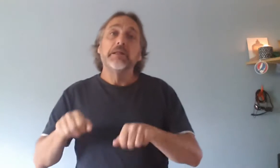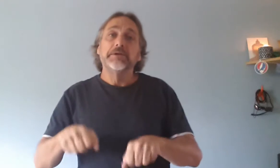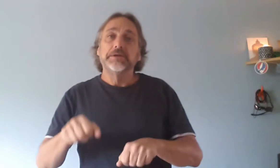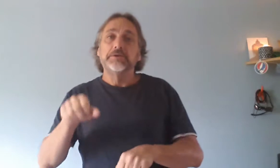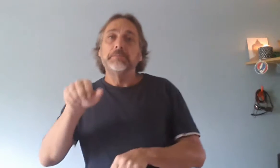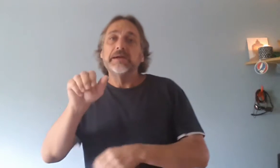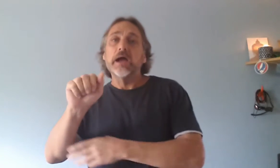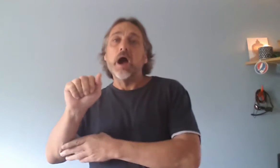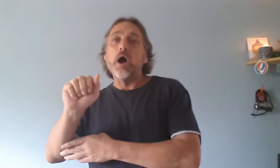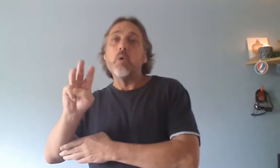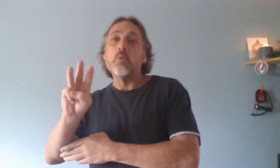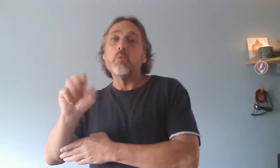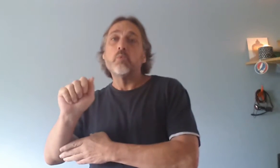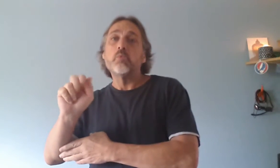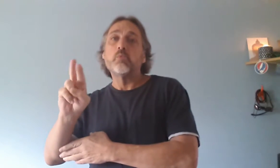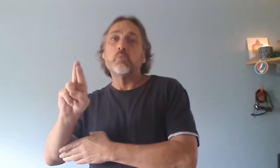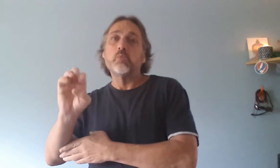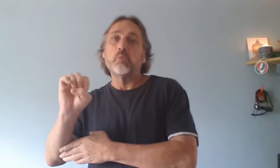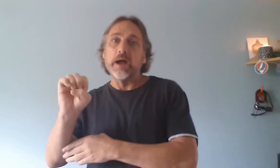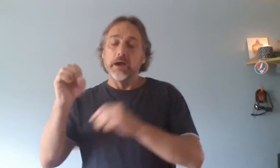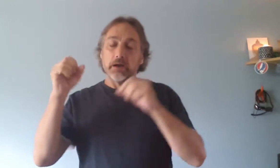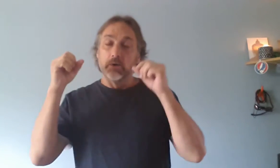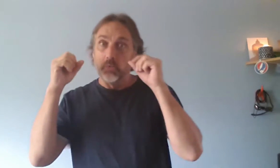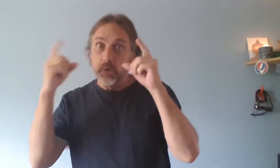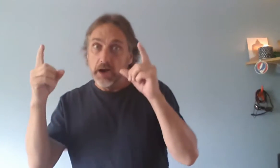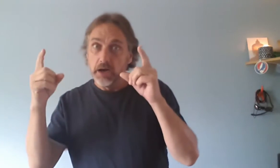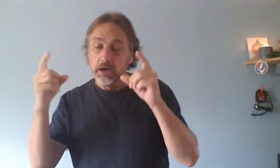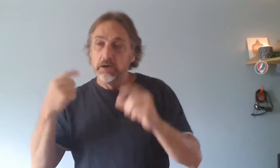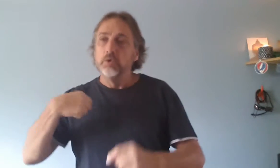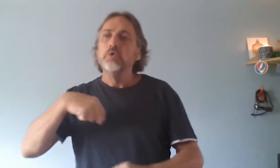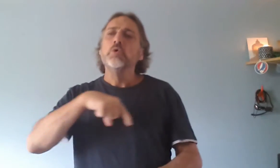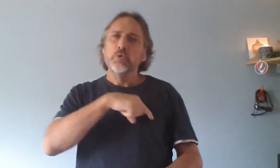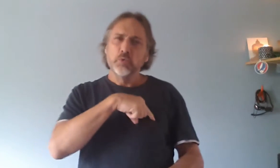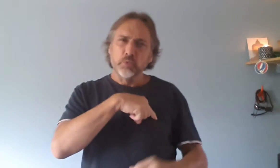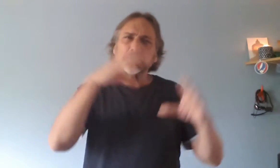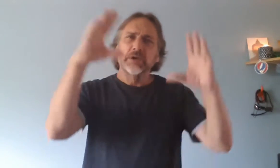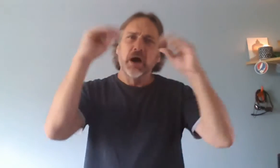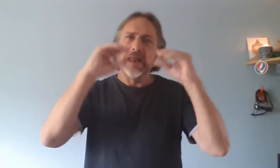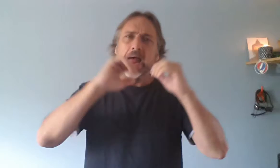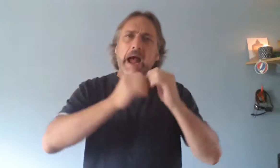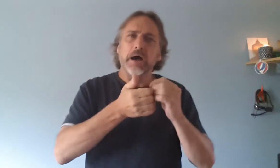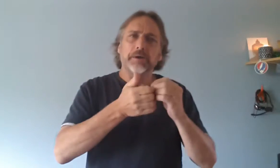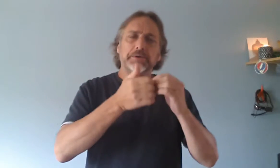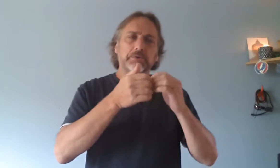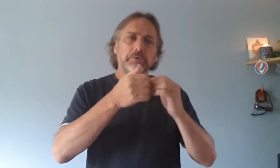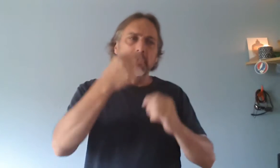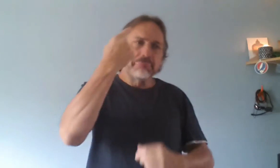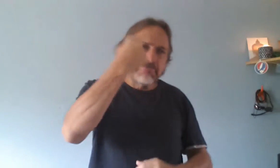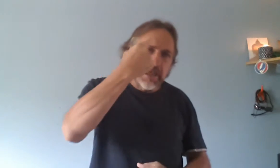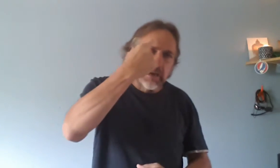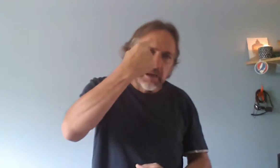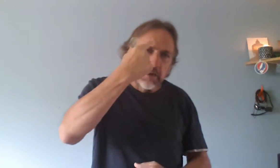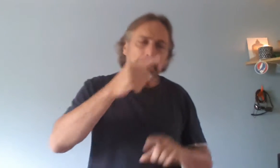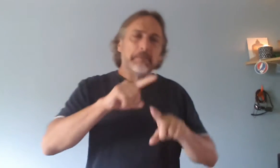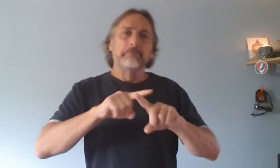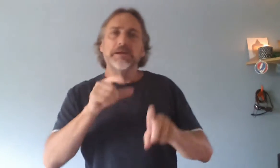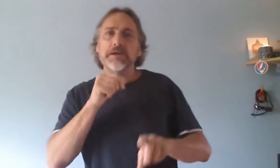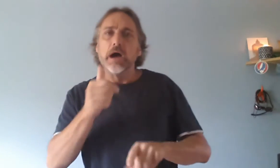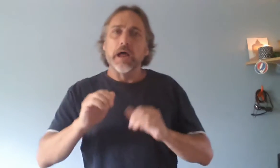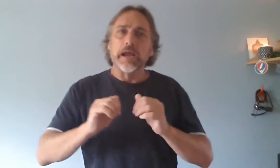and attention, huge amount of training in thought. So a lot of the time when we get into bed at the end of a long day, we can't deal with our thoughts,